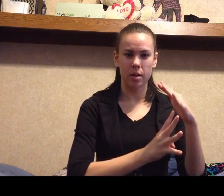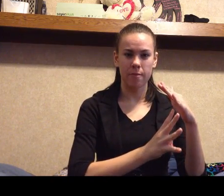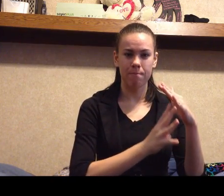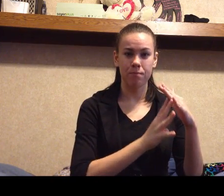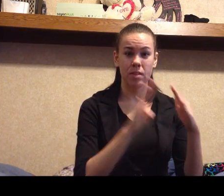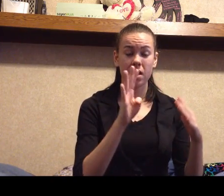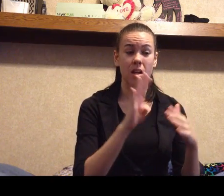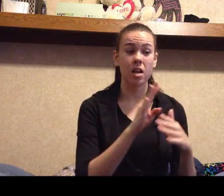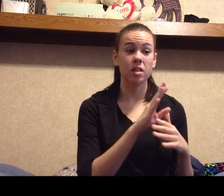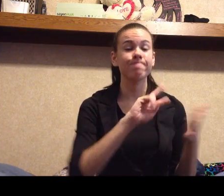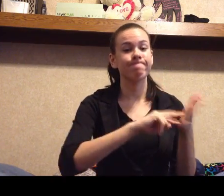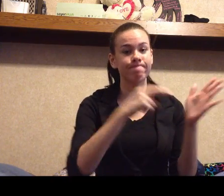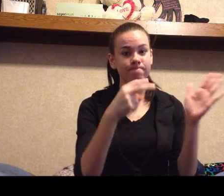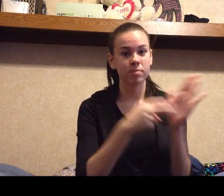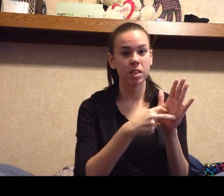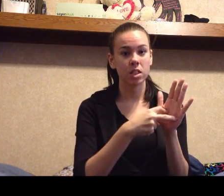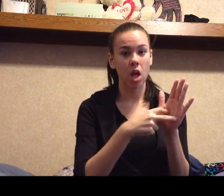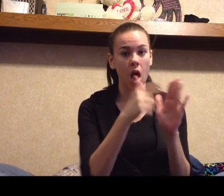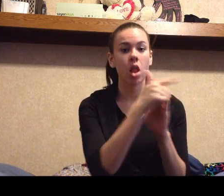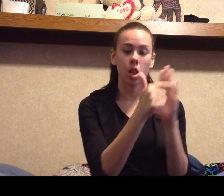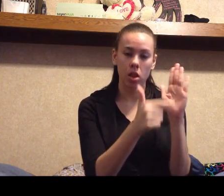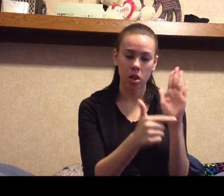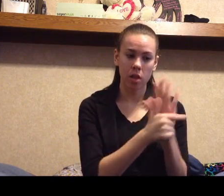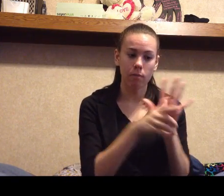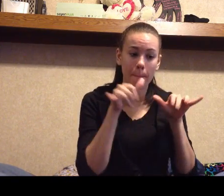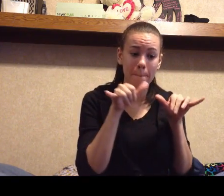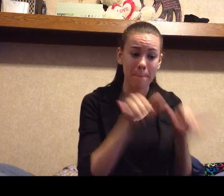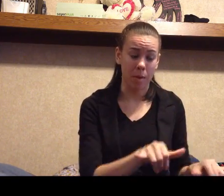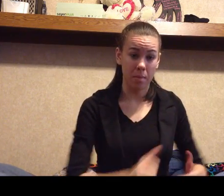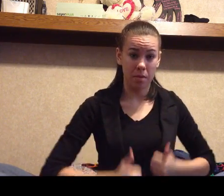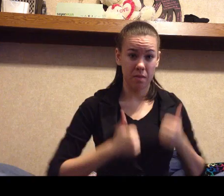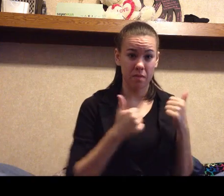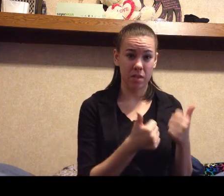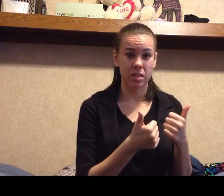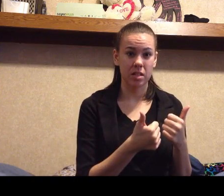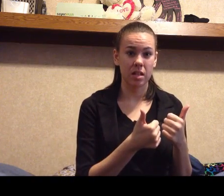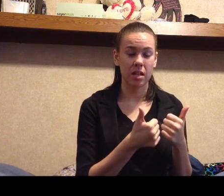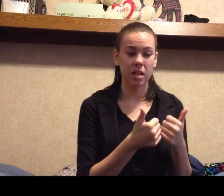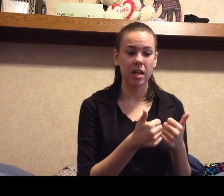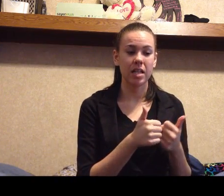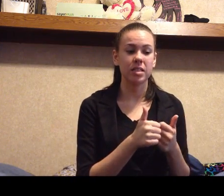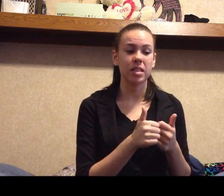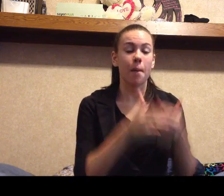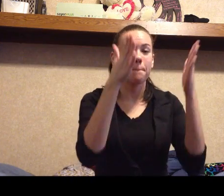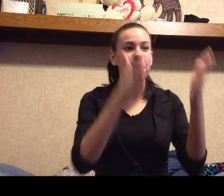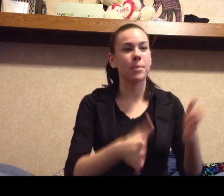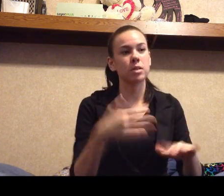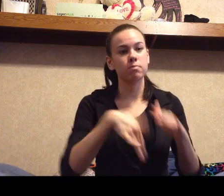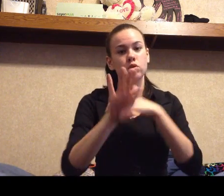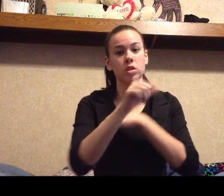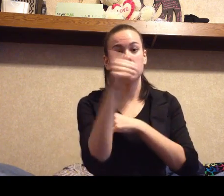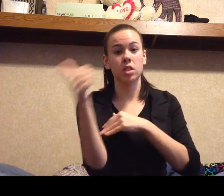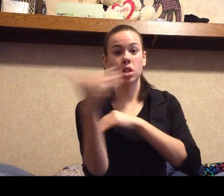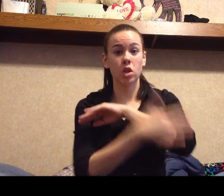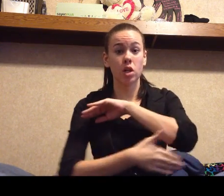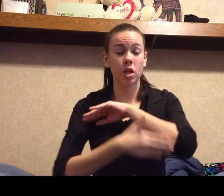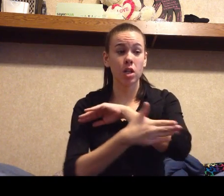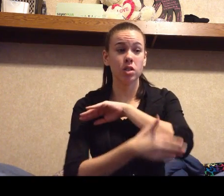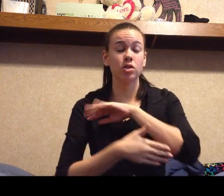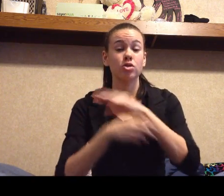lawful permanent resident, is a foreign national who has been granted privilege of living and working permanently in the United